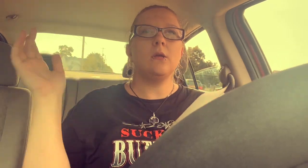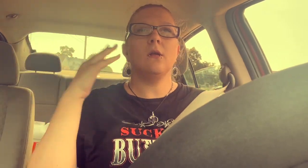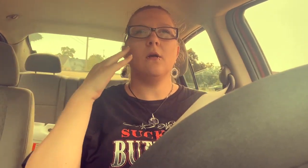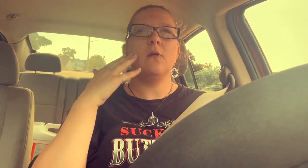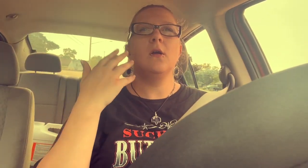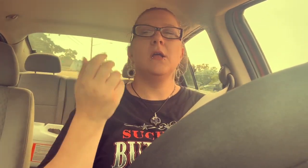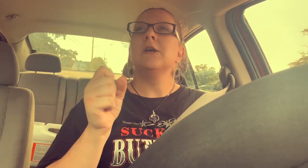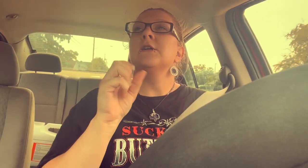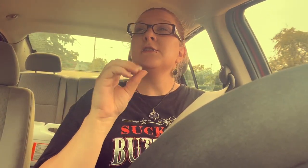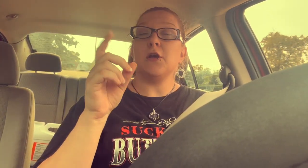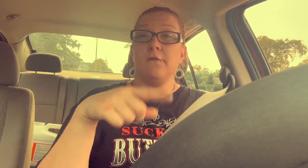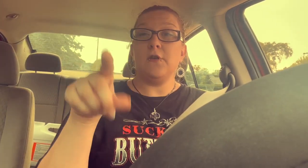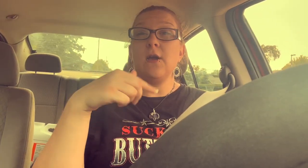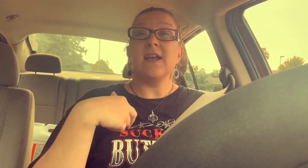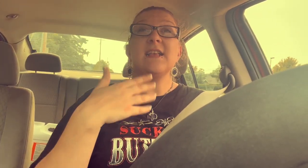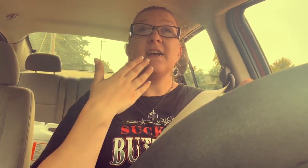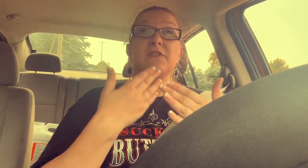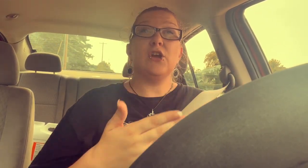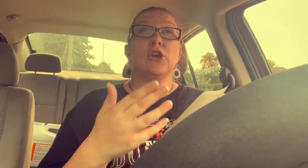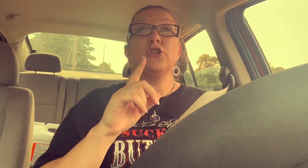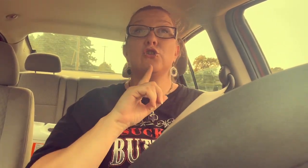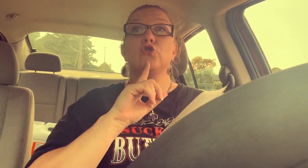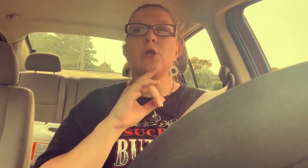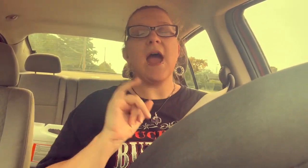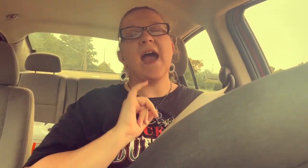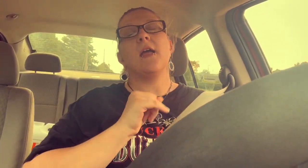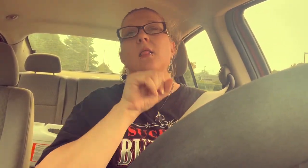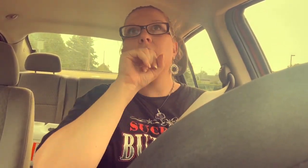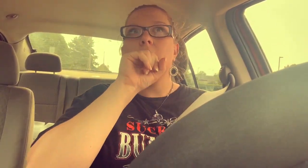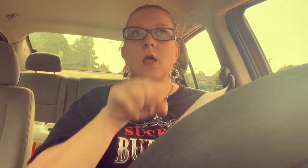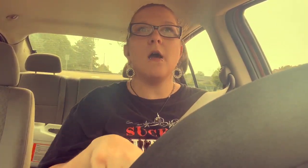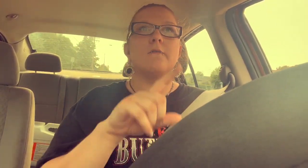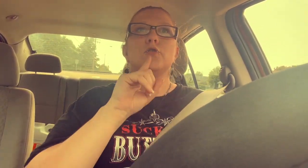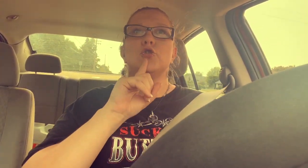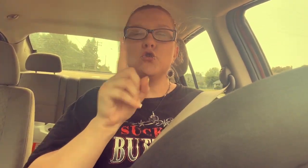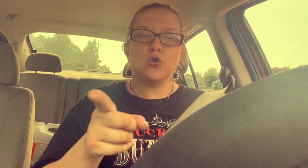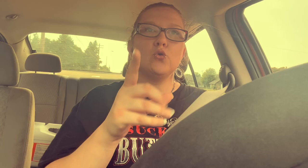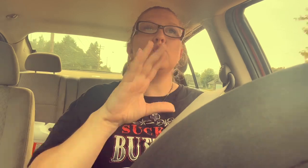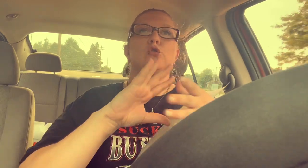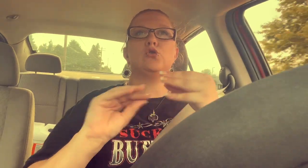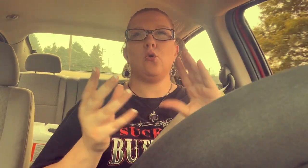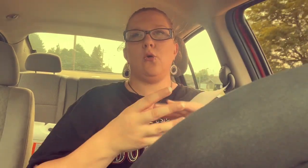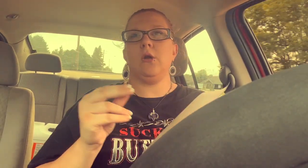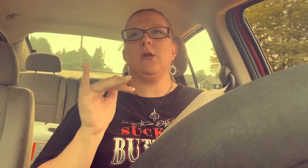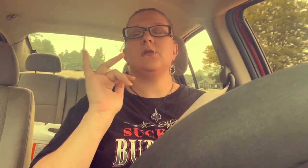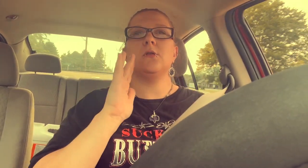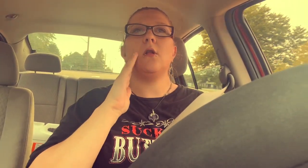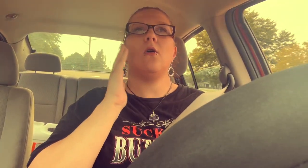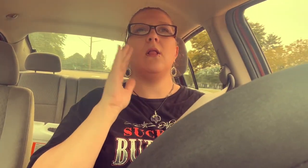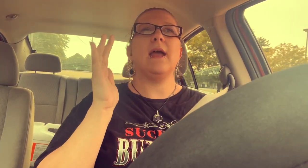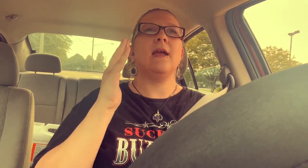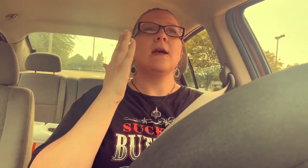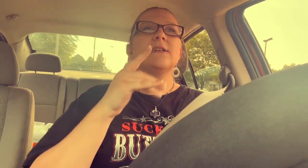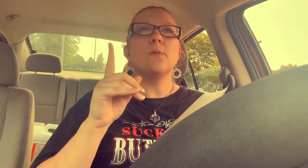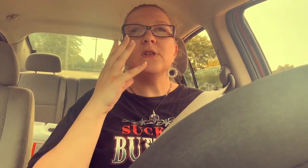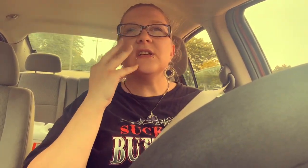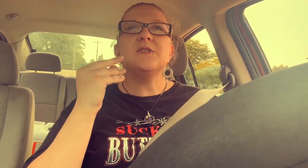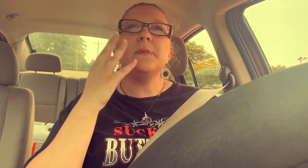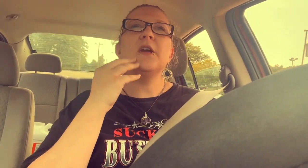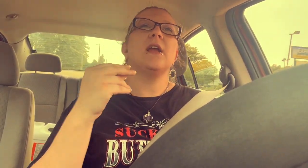know. So if you guys have good, I love true stories, you know, like someone's experience.